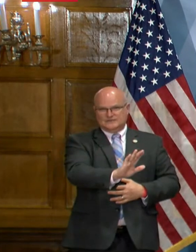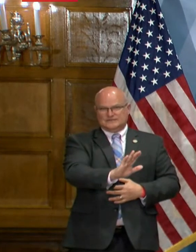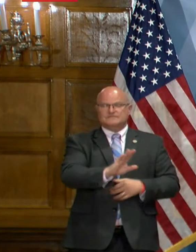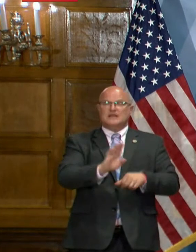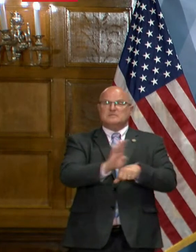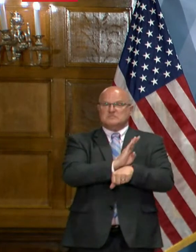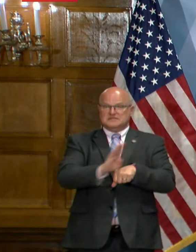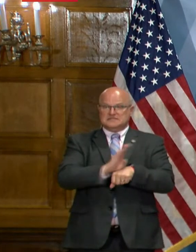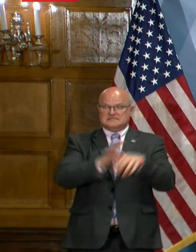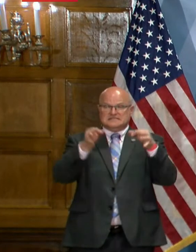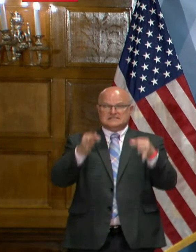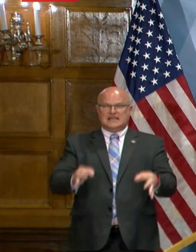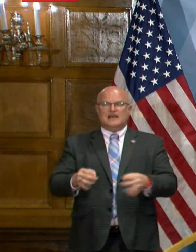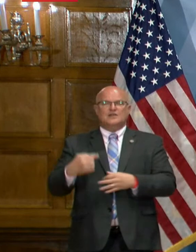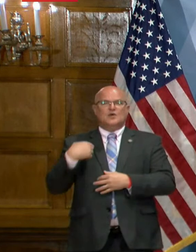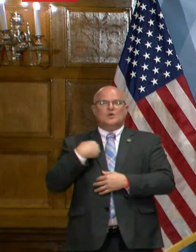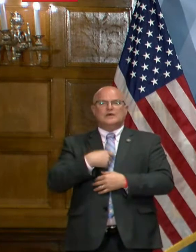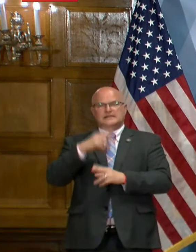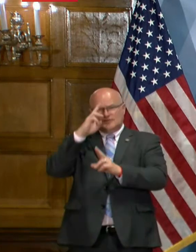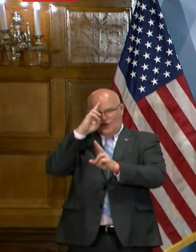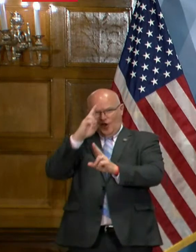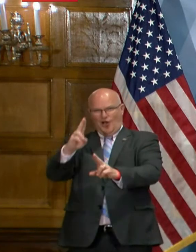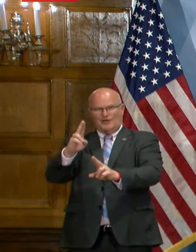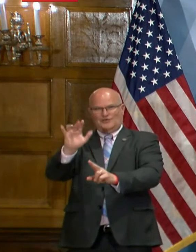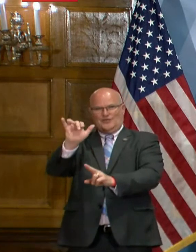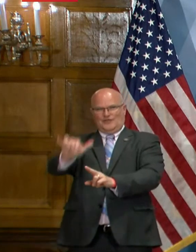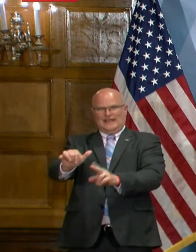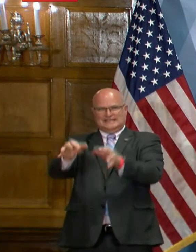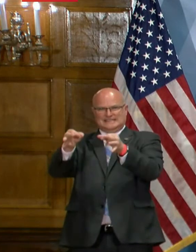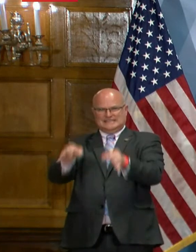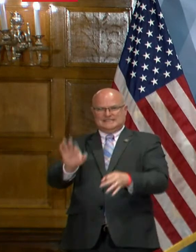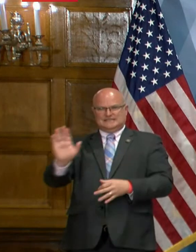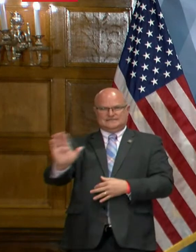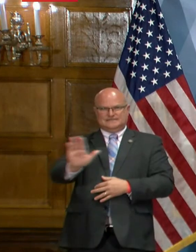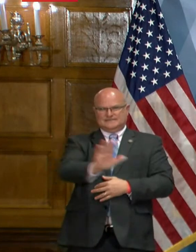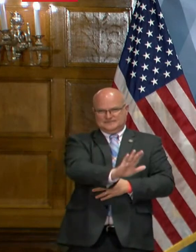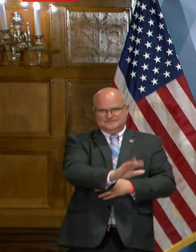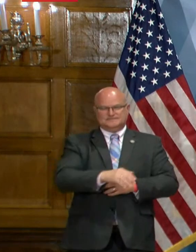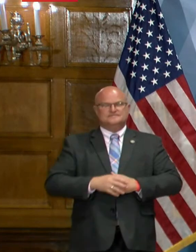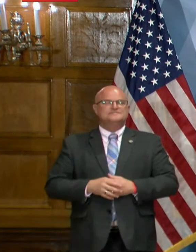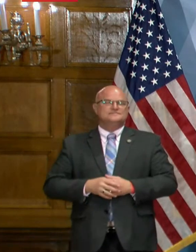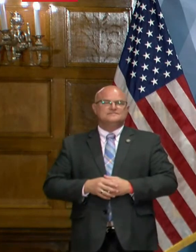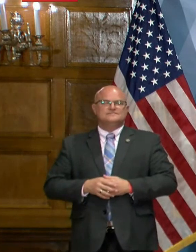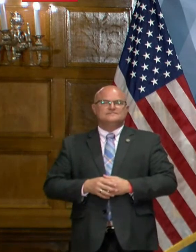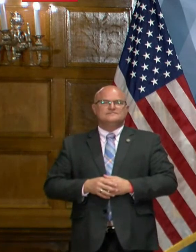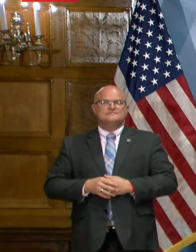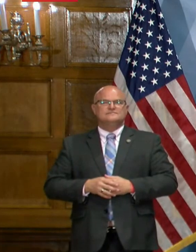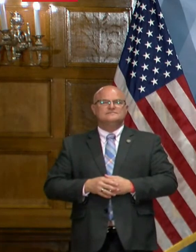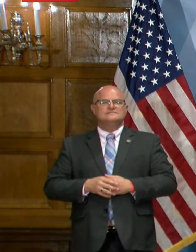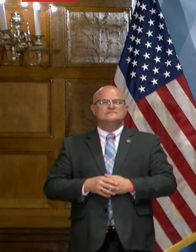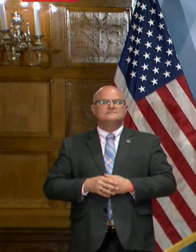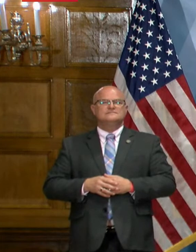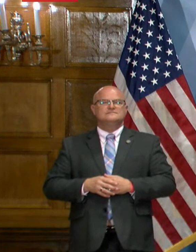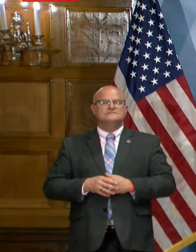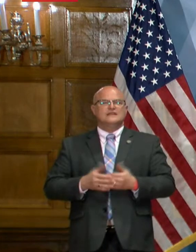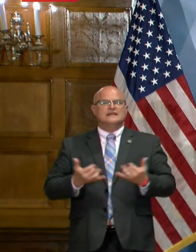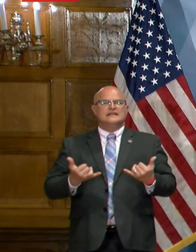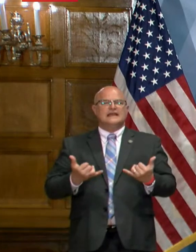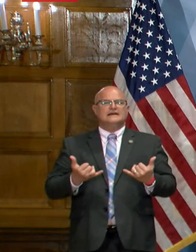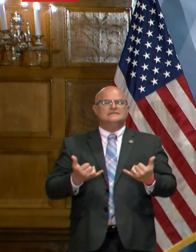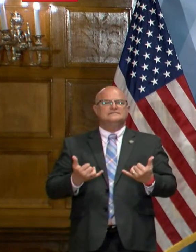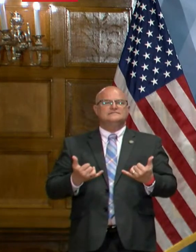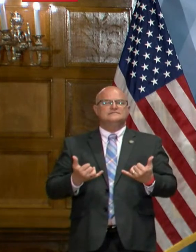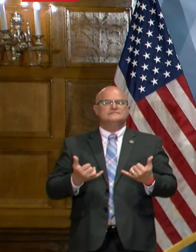as businesses. We just need to honor those decisions. And then let's go on from